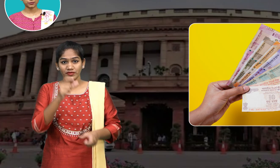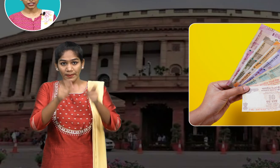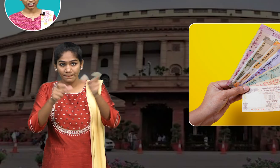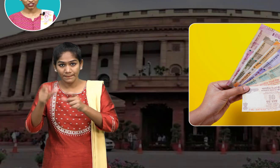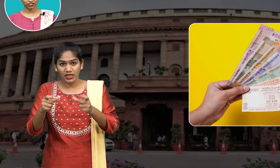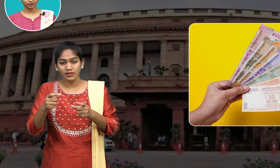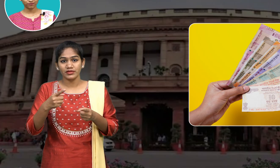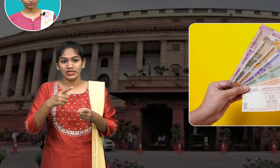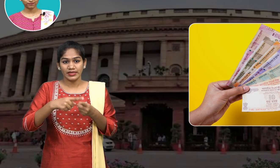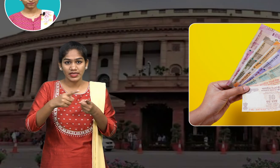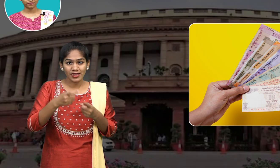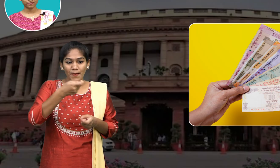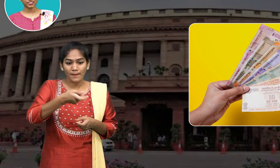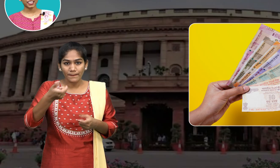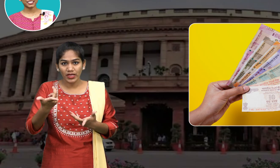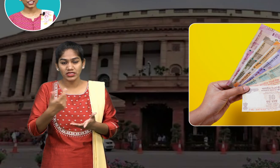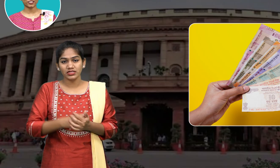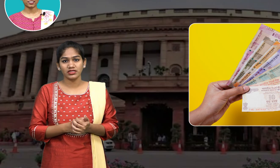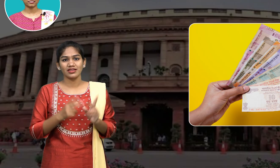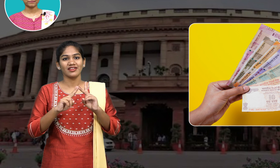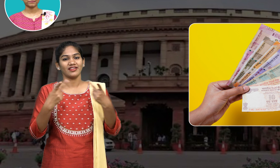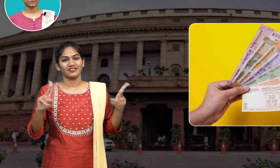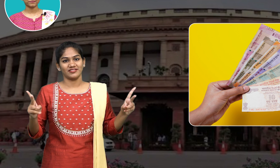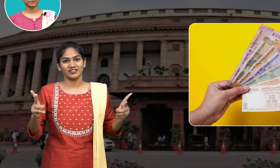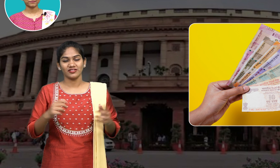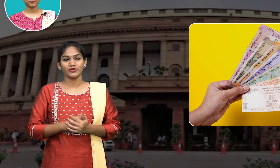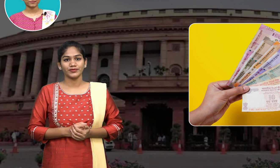public expenditure, etc.